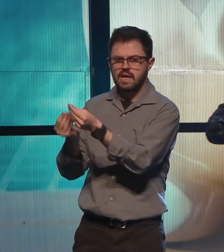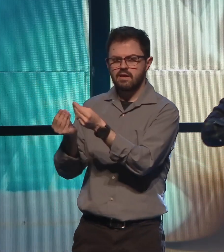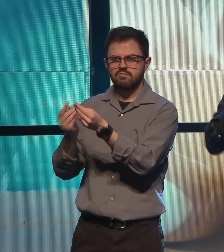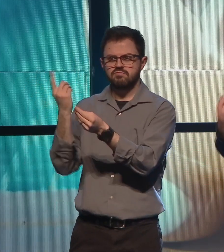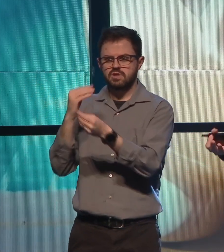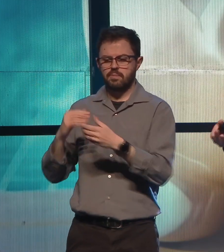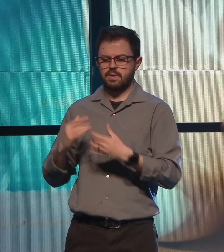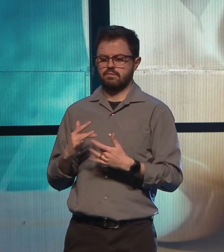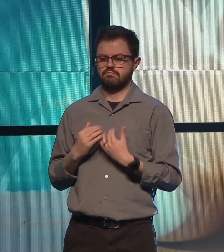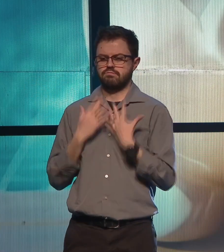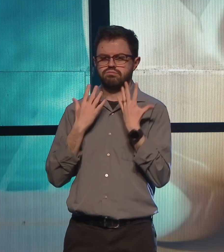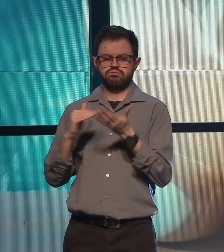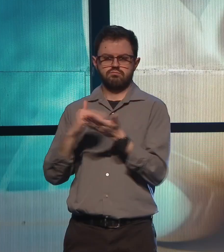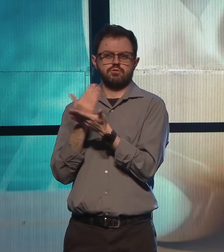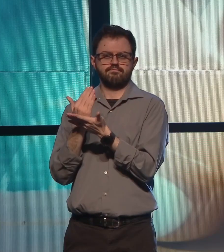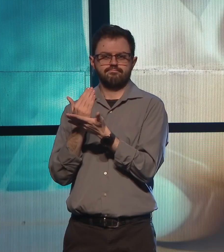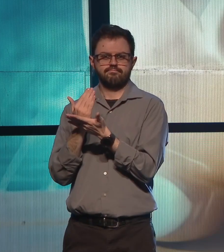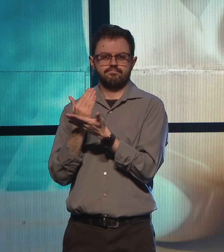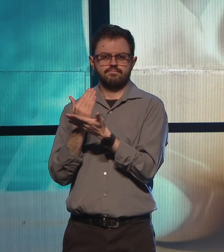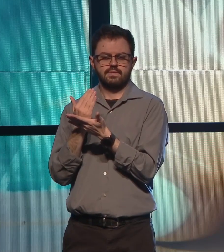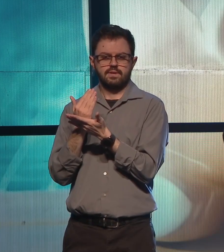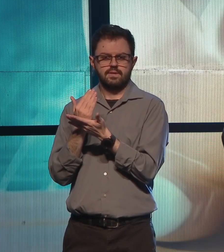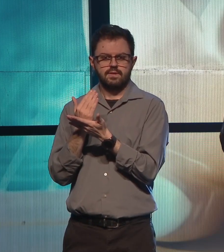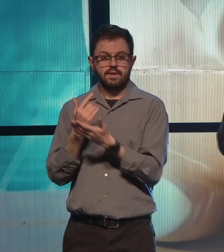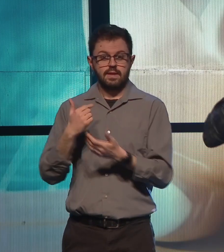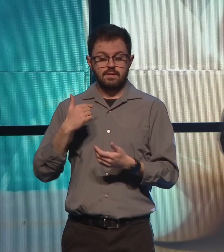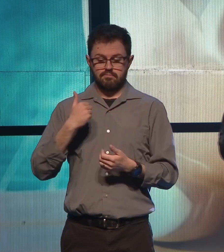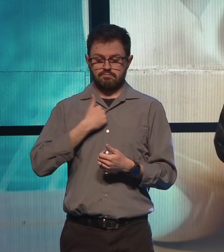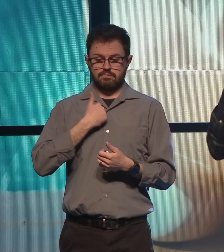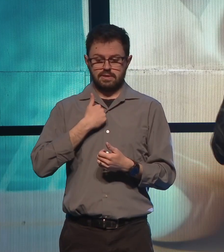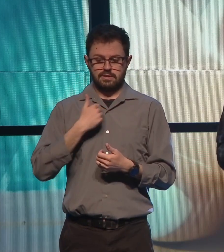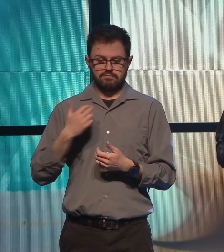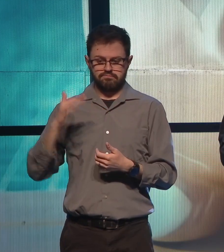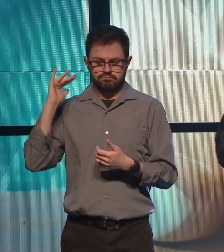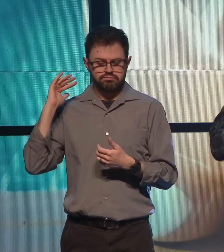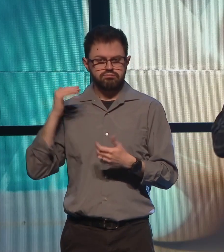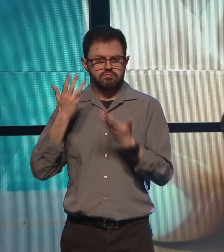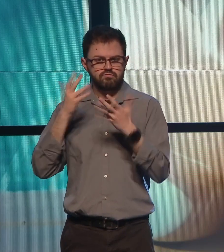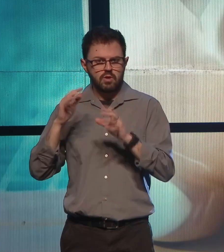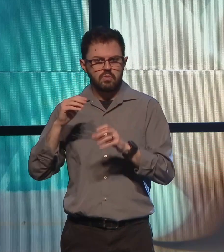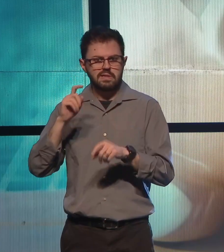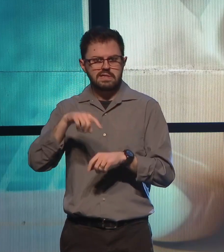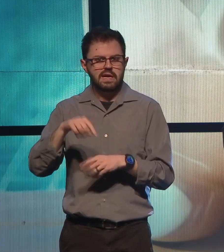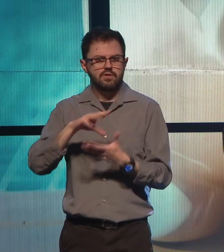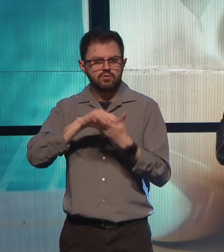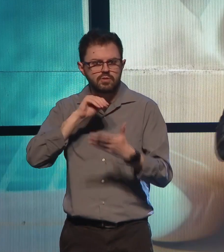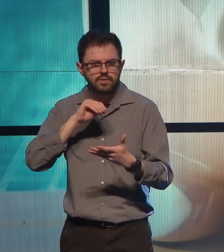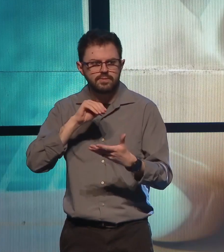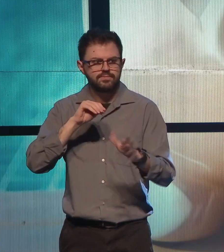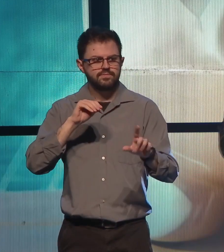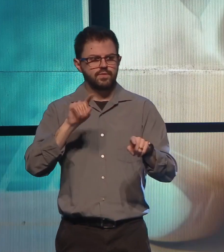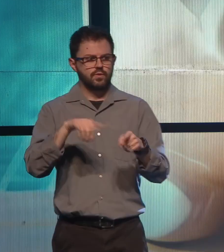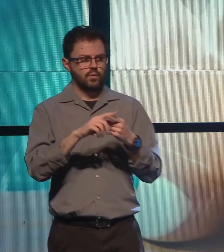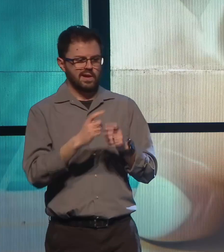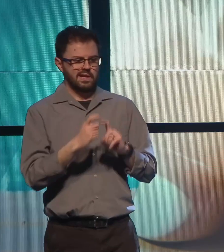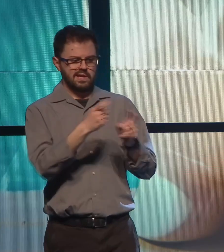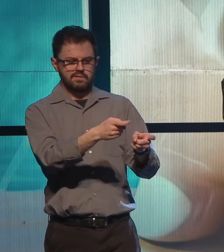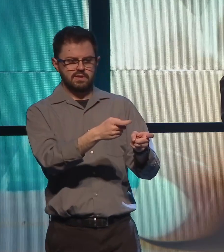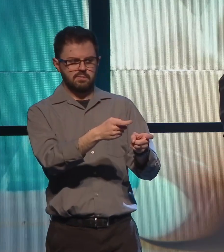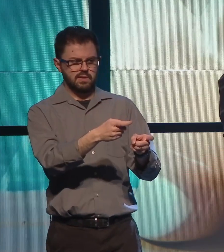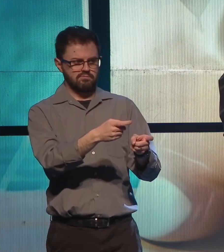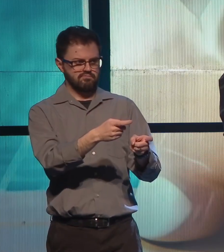when I've had to learn, I said, I've had to learn that I don't ever get angry about what a person does once the gift is